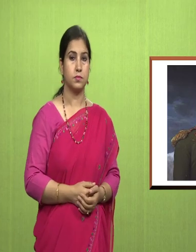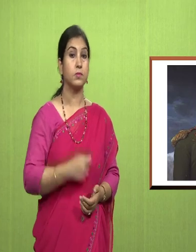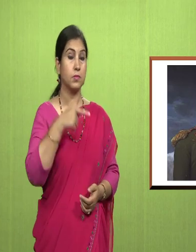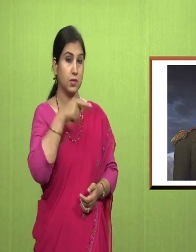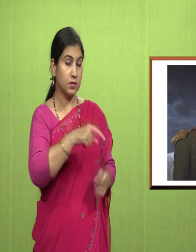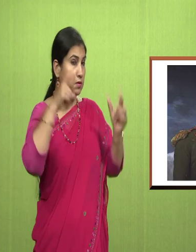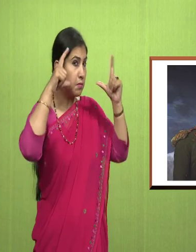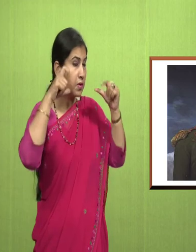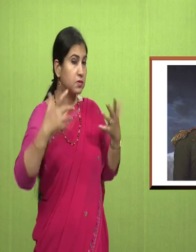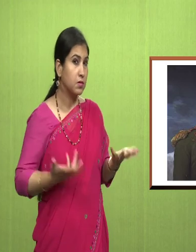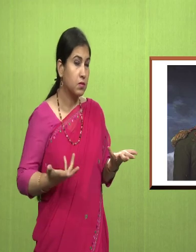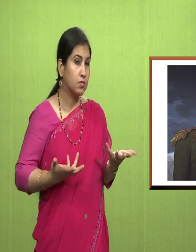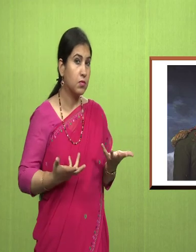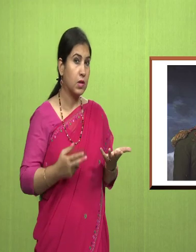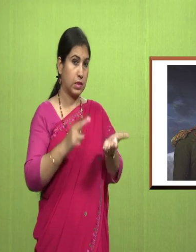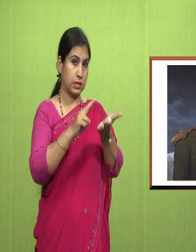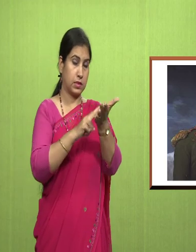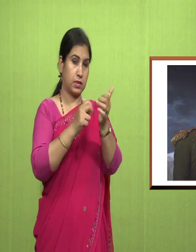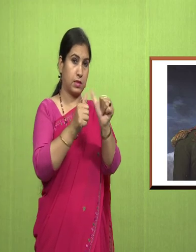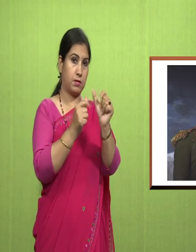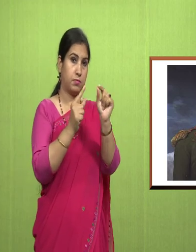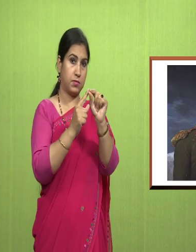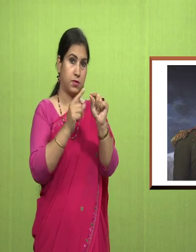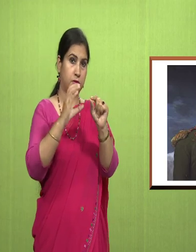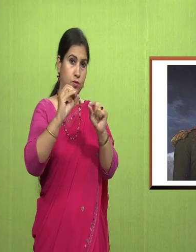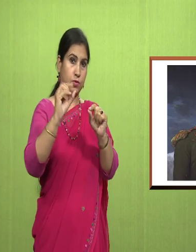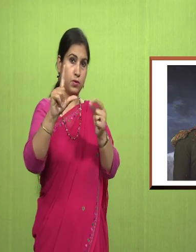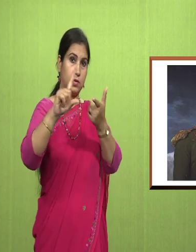This is the picture of Napoleon Bonaparte.